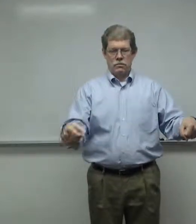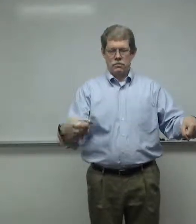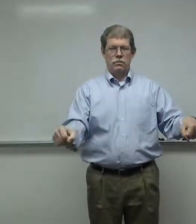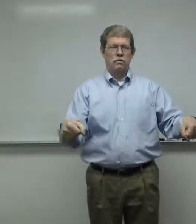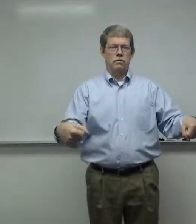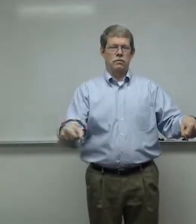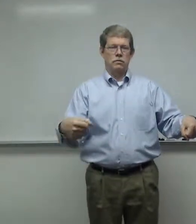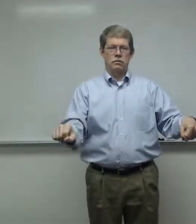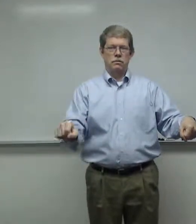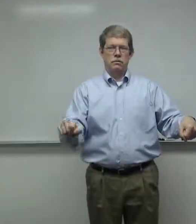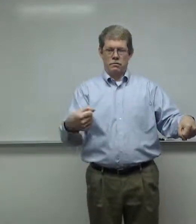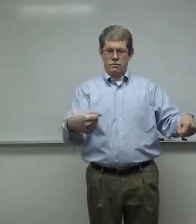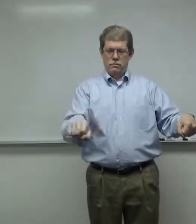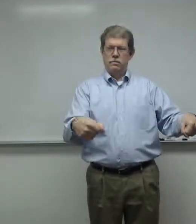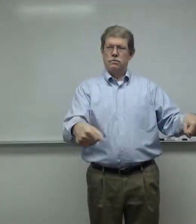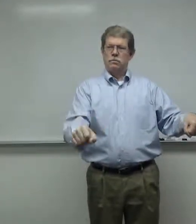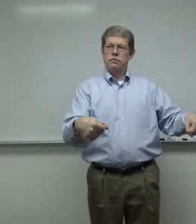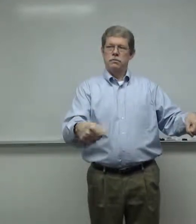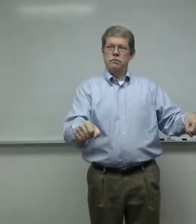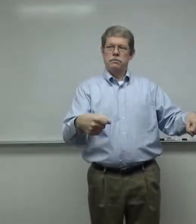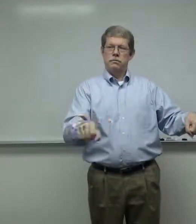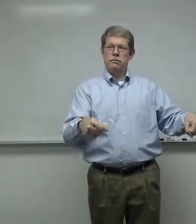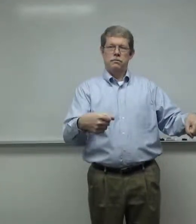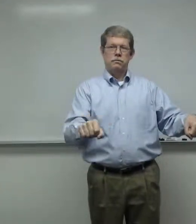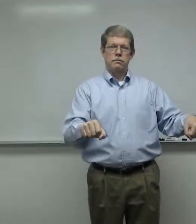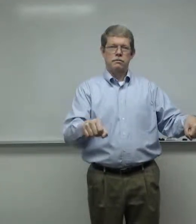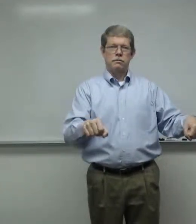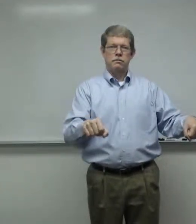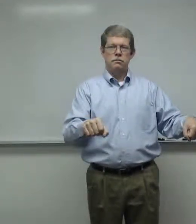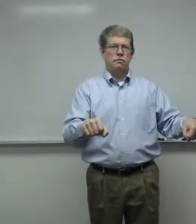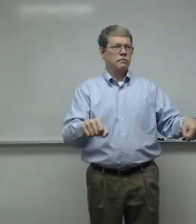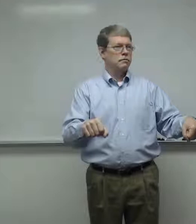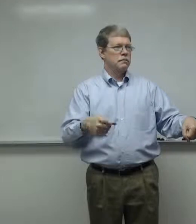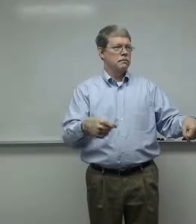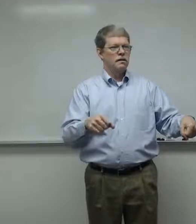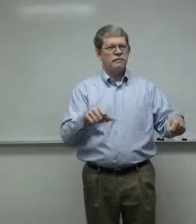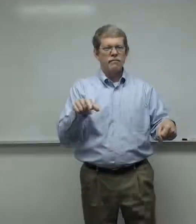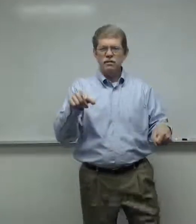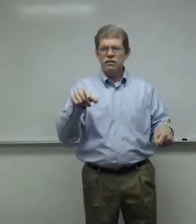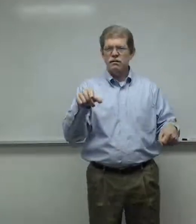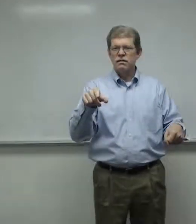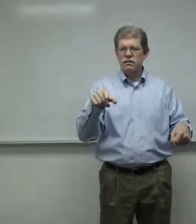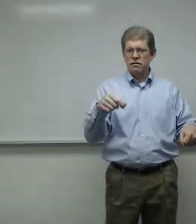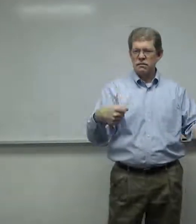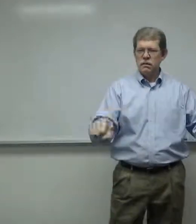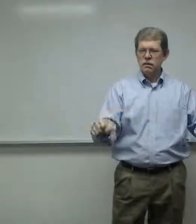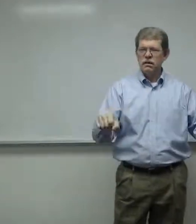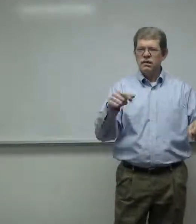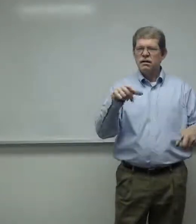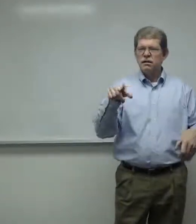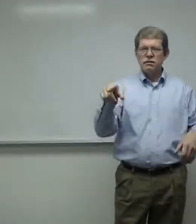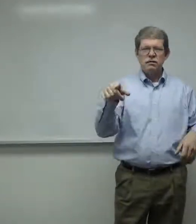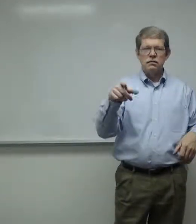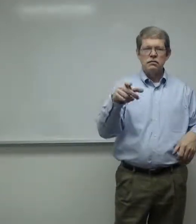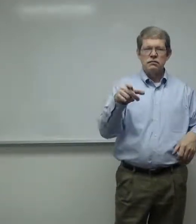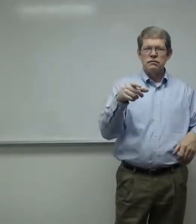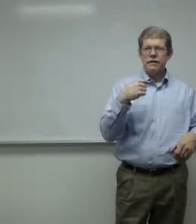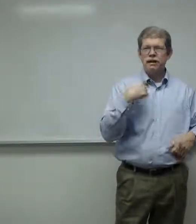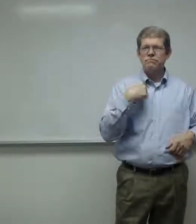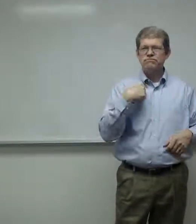Motorcycle is one wrist. It's your, I don't know, is that your brake and your clutch and your... That's your throttle. Throttle, thank you.